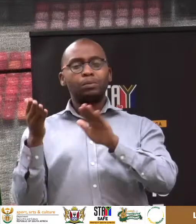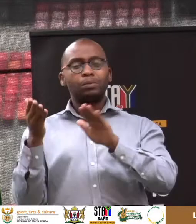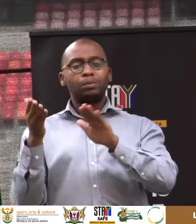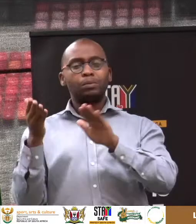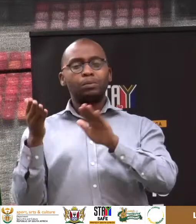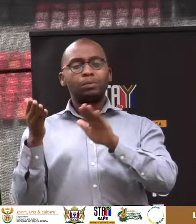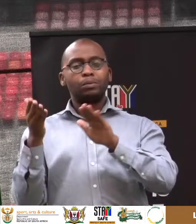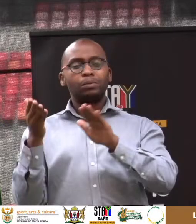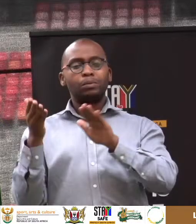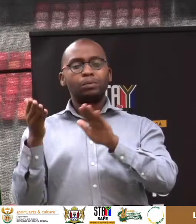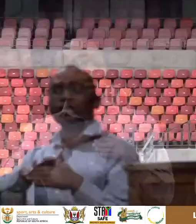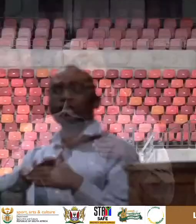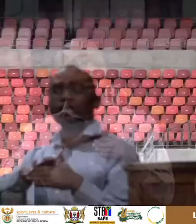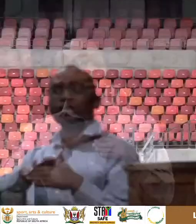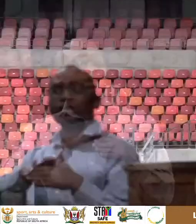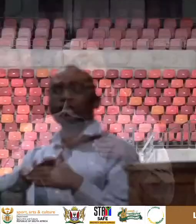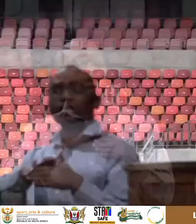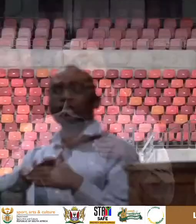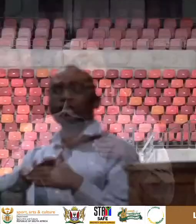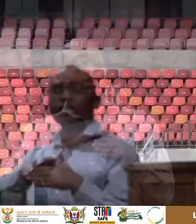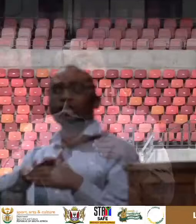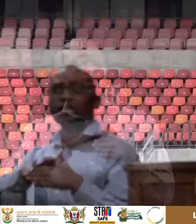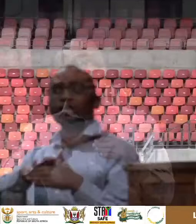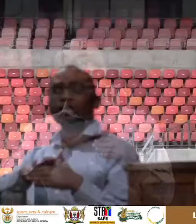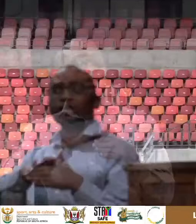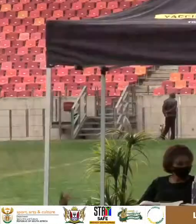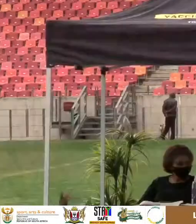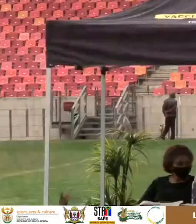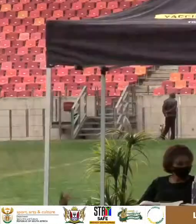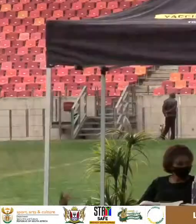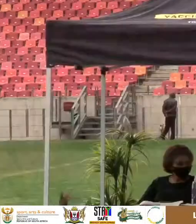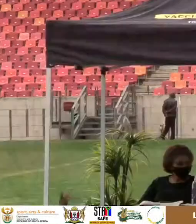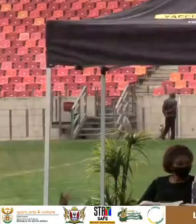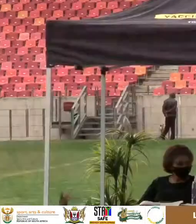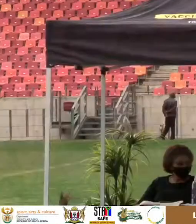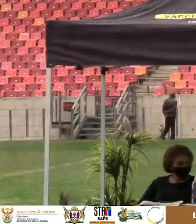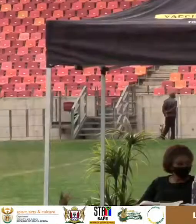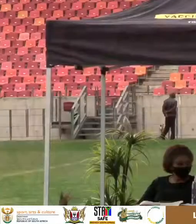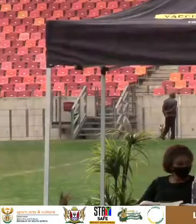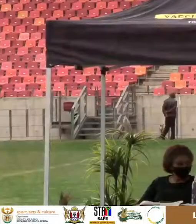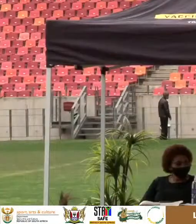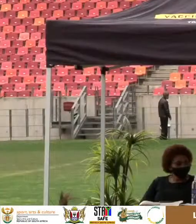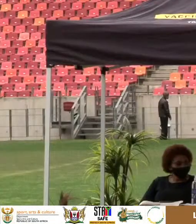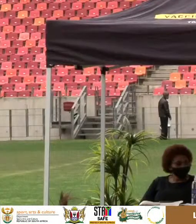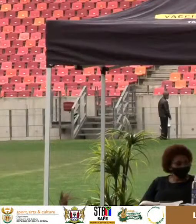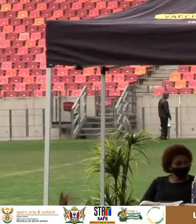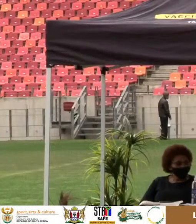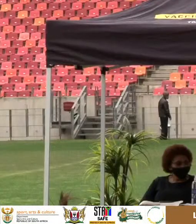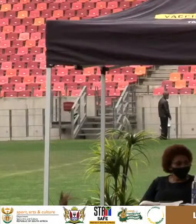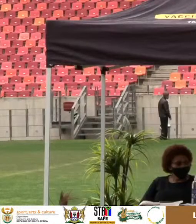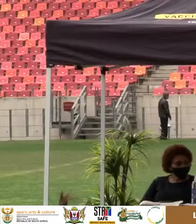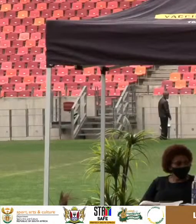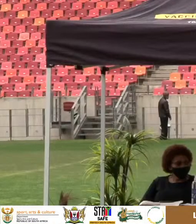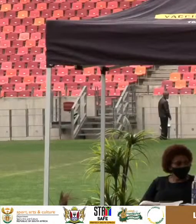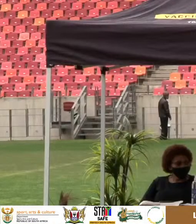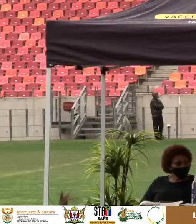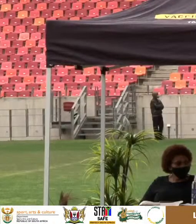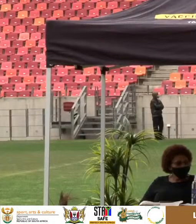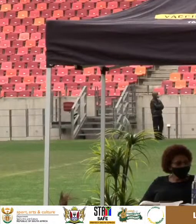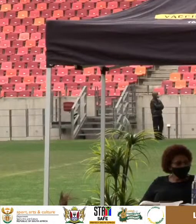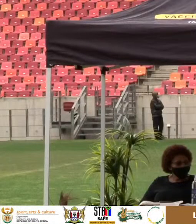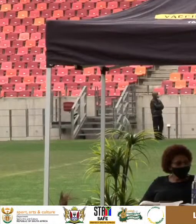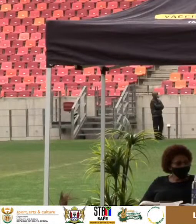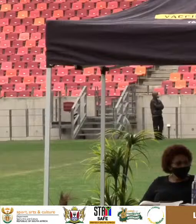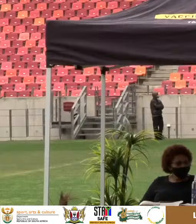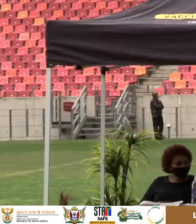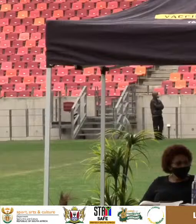ago, China saw another outbreak, and once again, some countries in Europe threatened to close their borders.